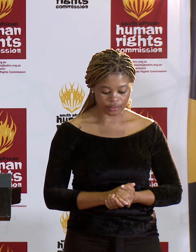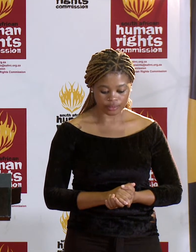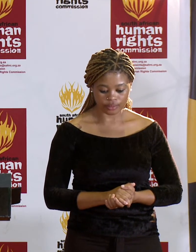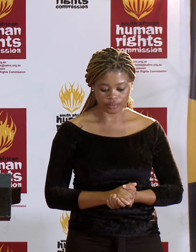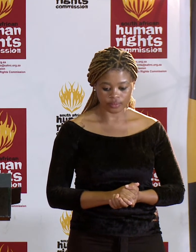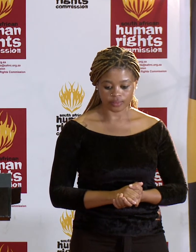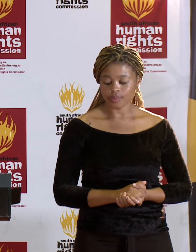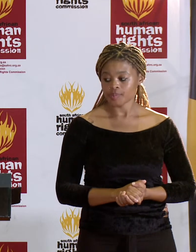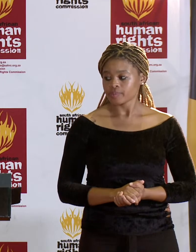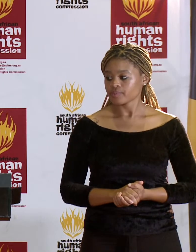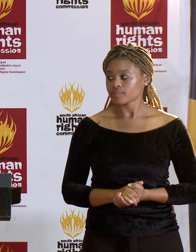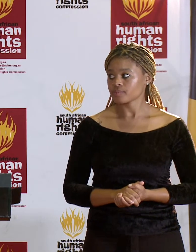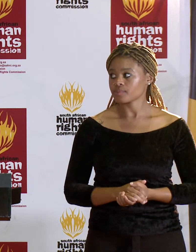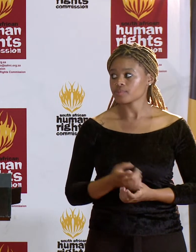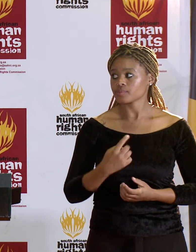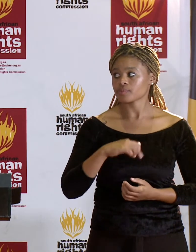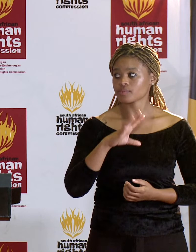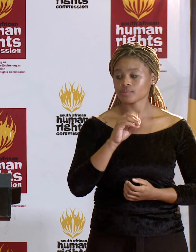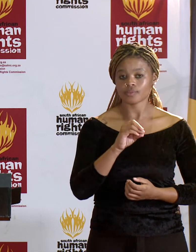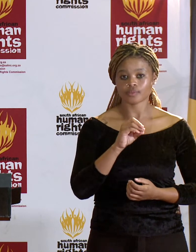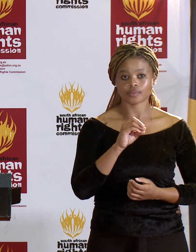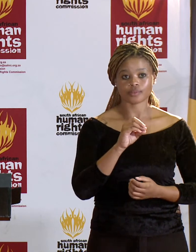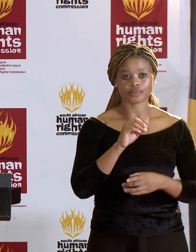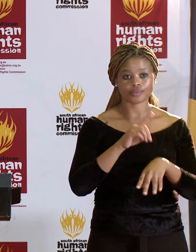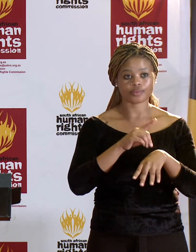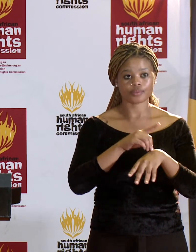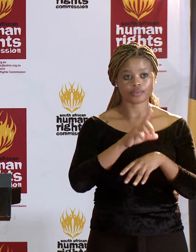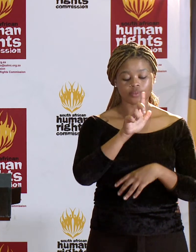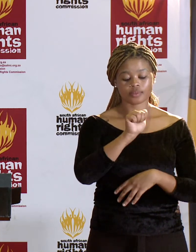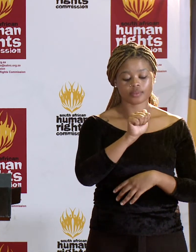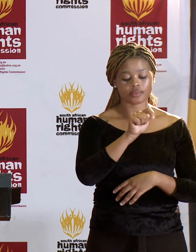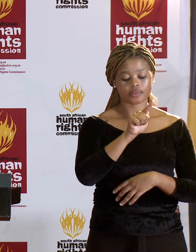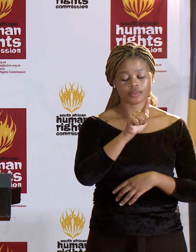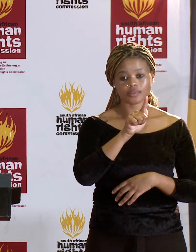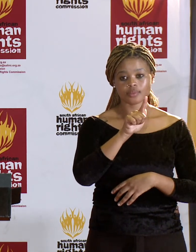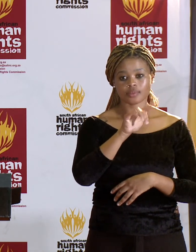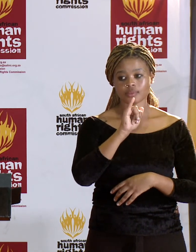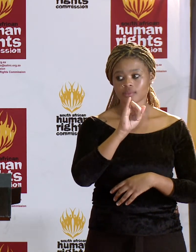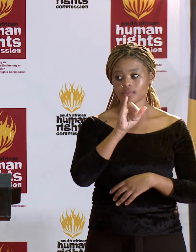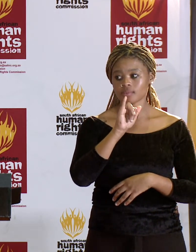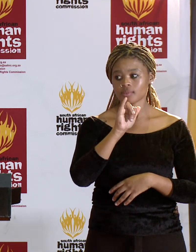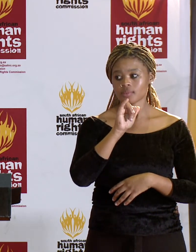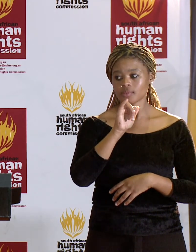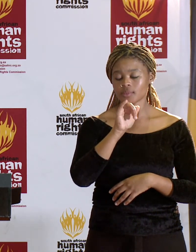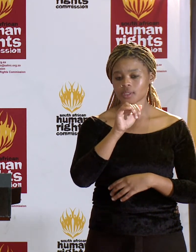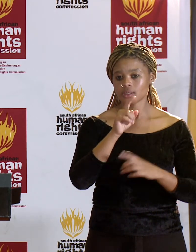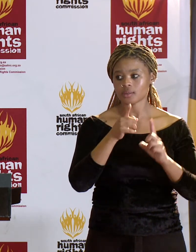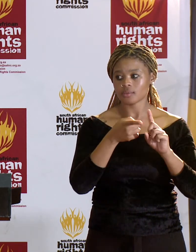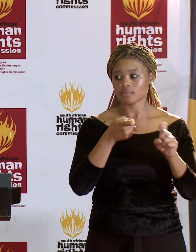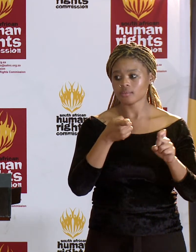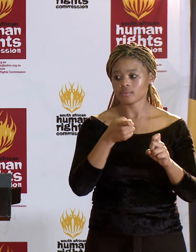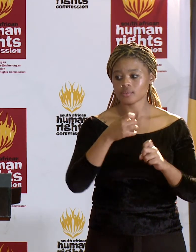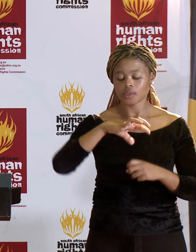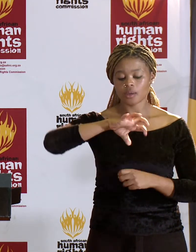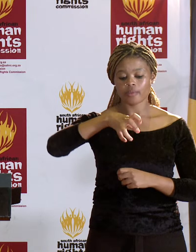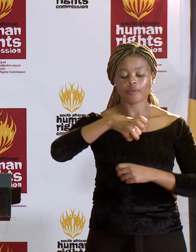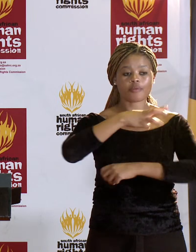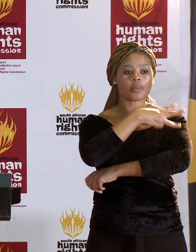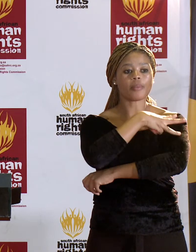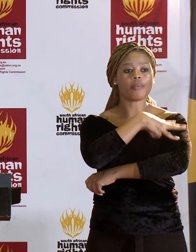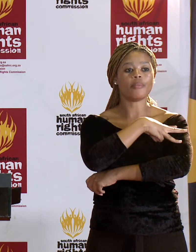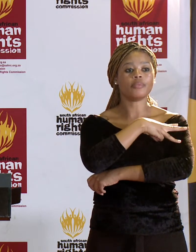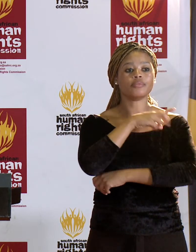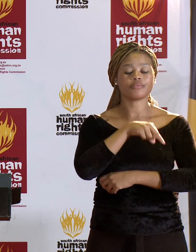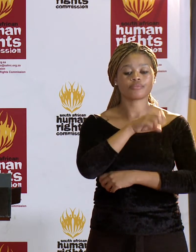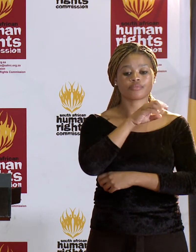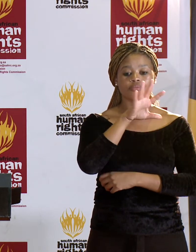Okay, then we have Dr. Eileen Carter. Dr. Eileen Carter is a colleague, and she's a provincial manager